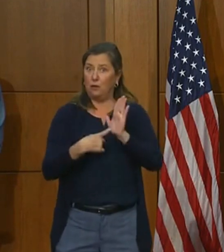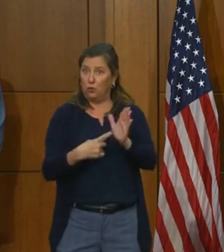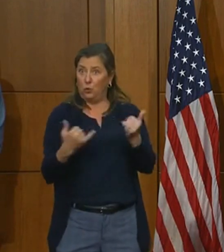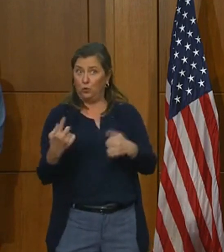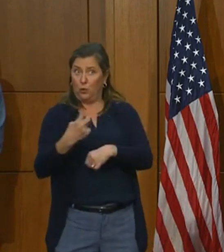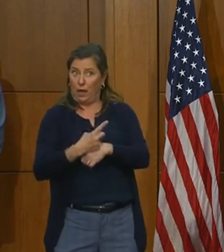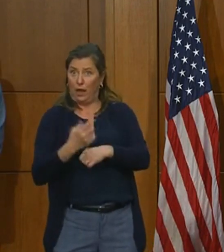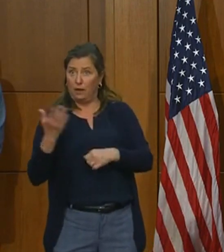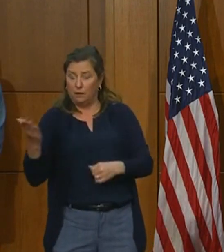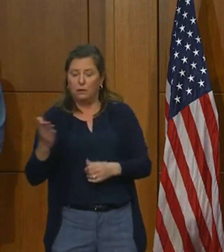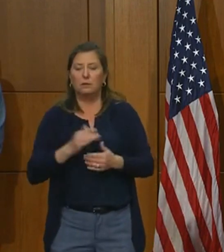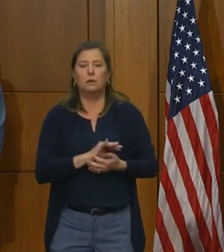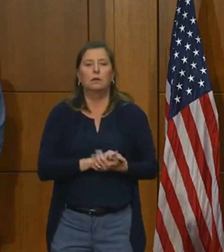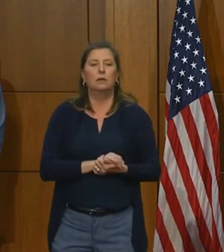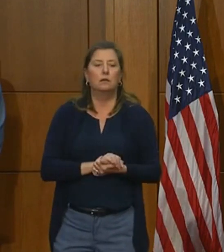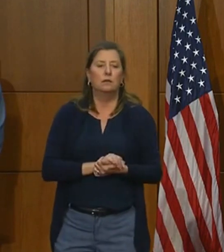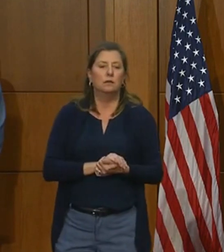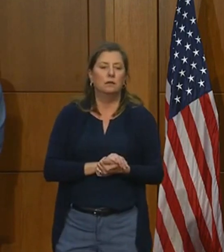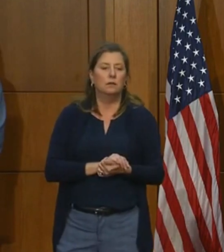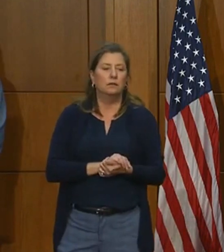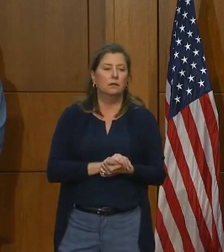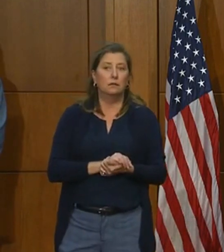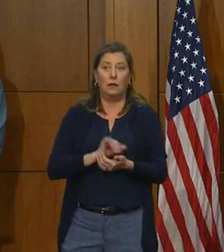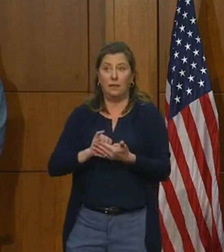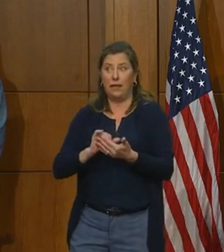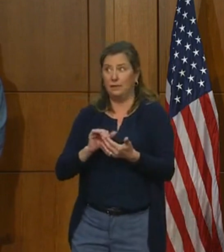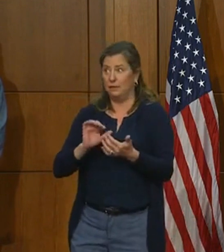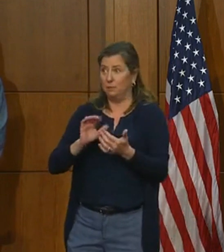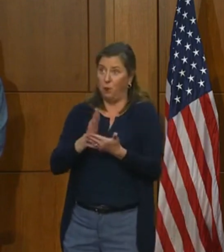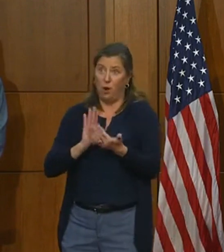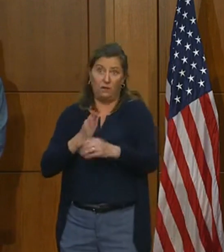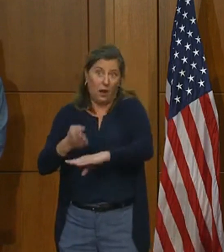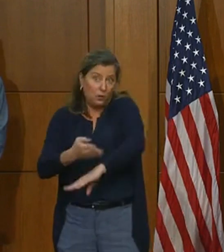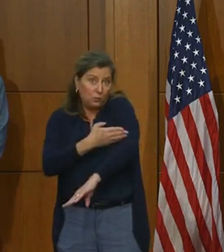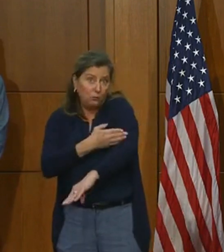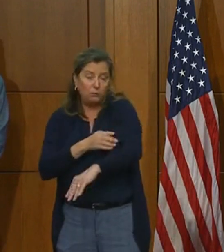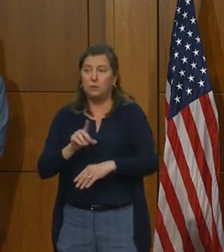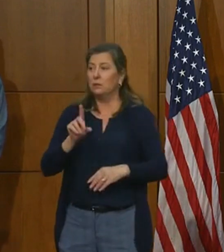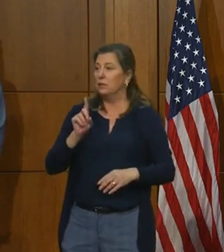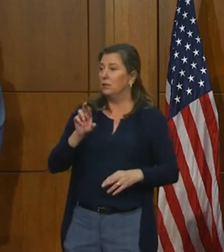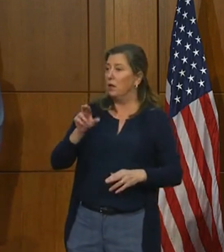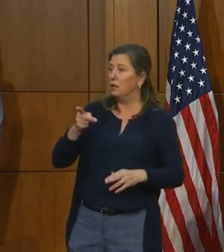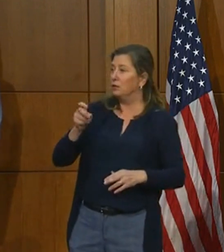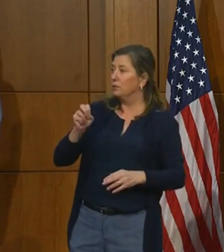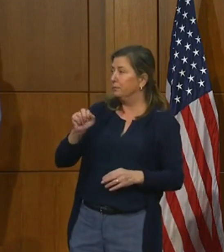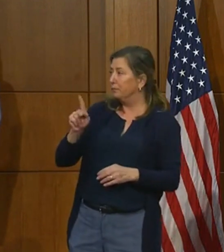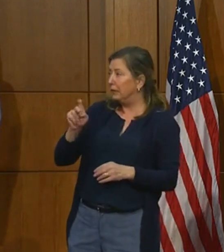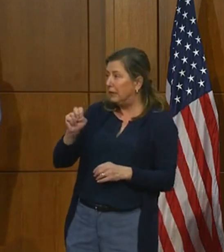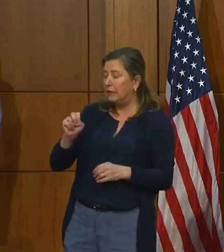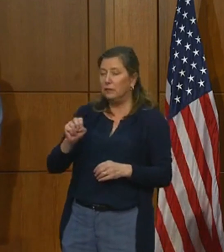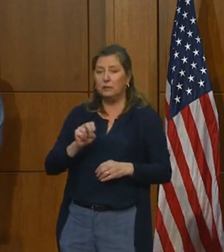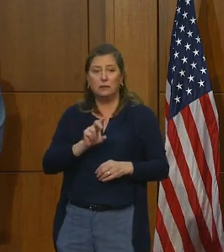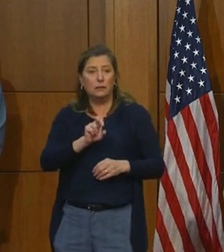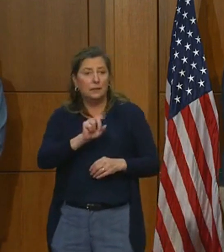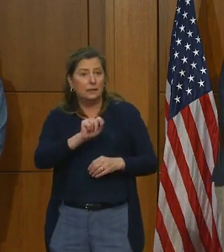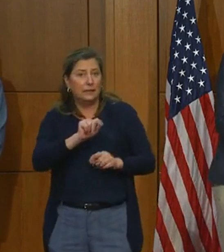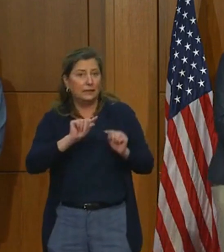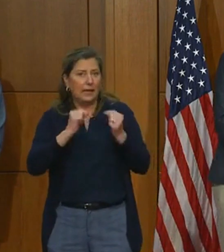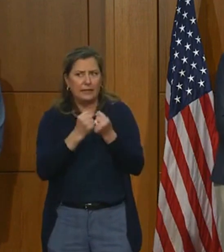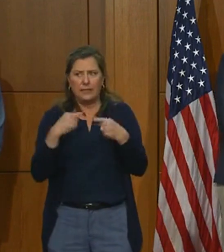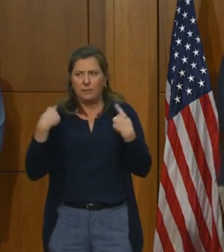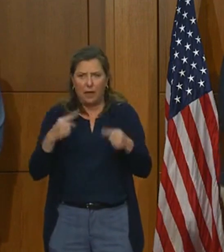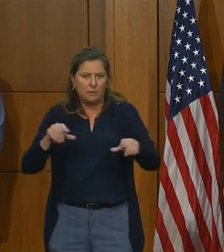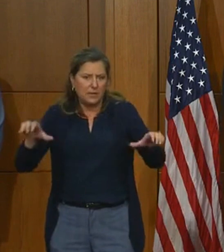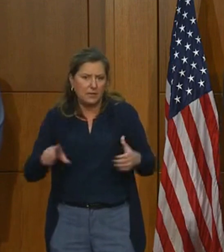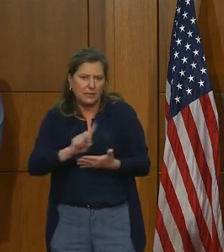today. And that was part of our improvement. Dr. Peak and the data team have been designing that to,